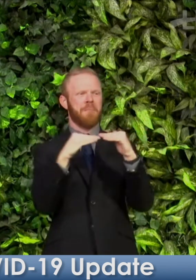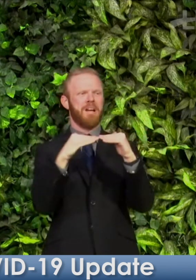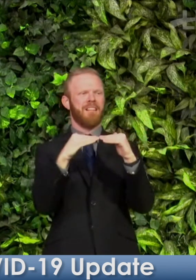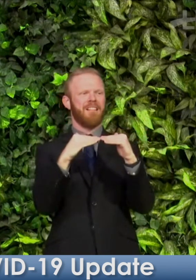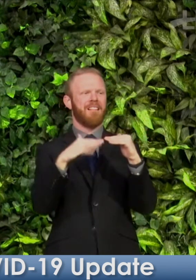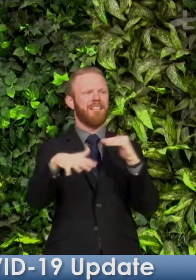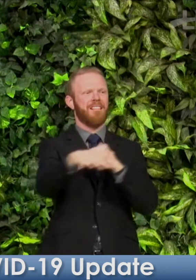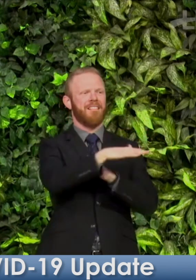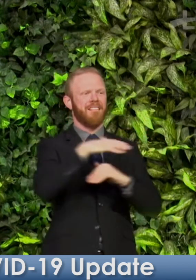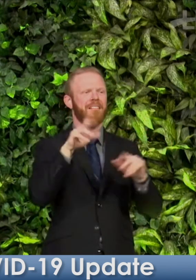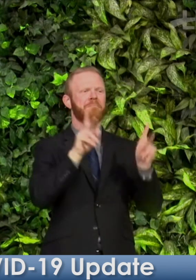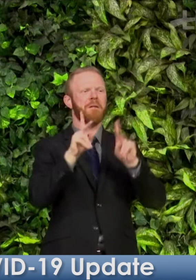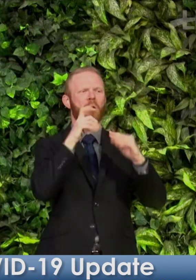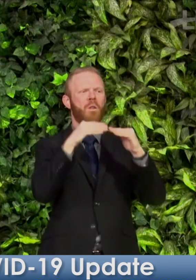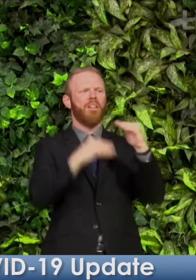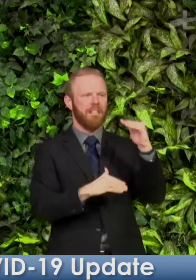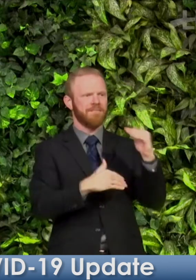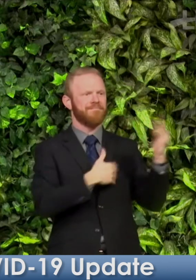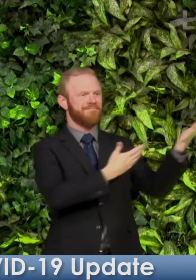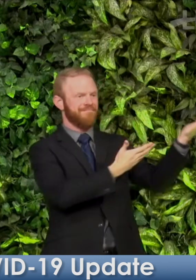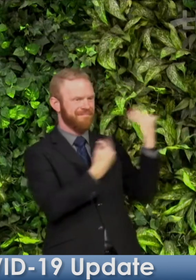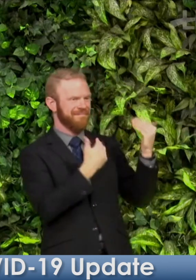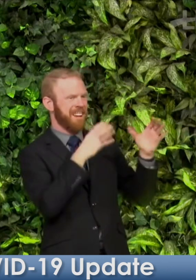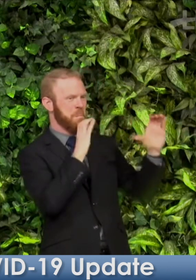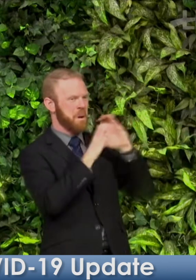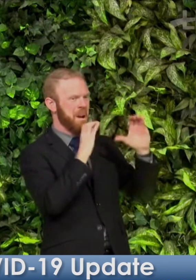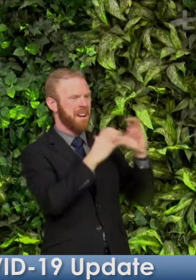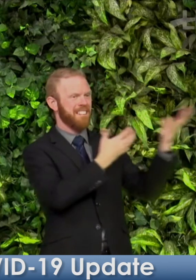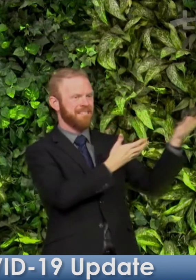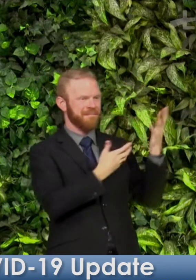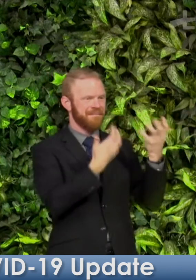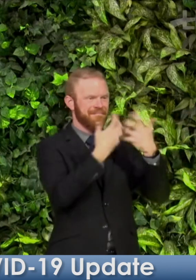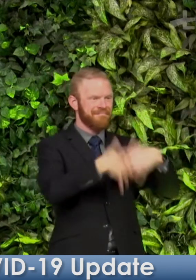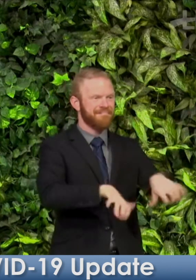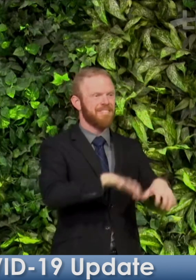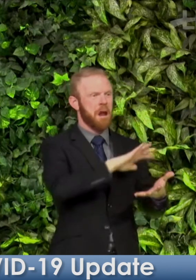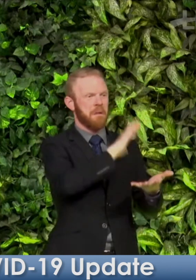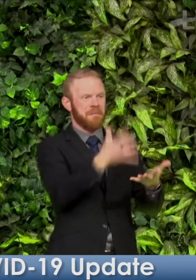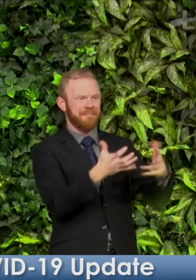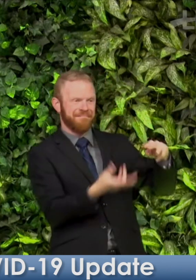equitable overlay that will truly do justice to the values of the state.